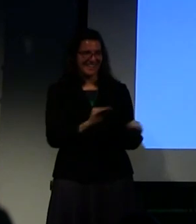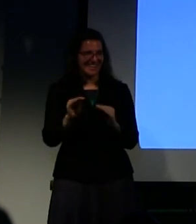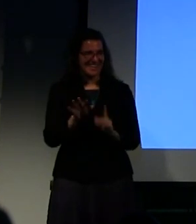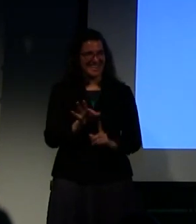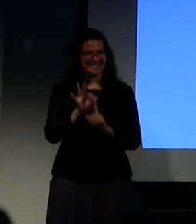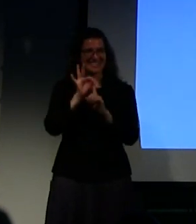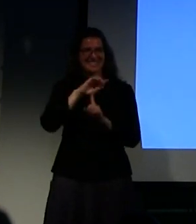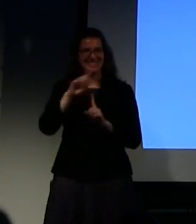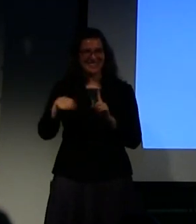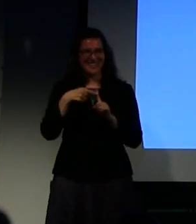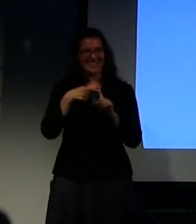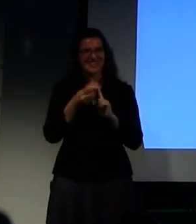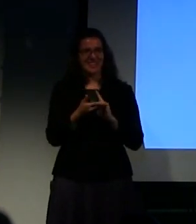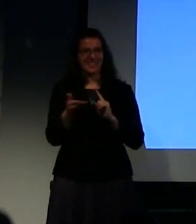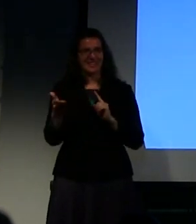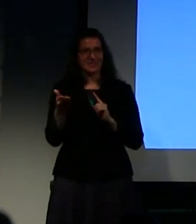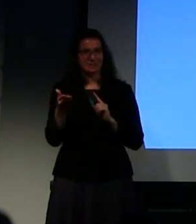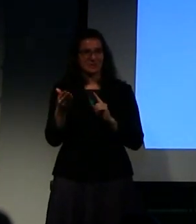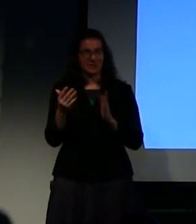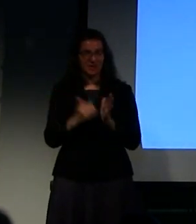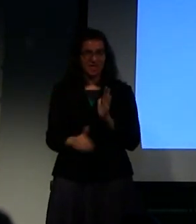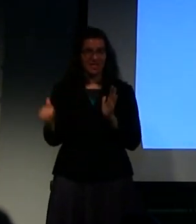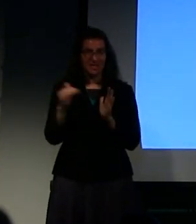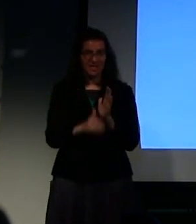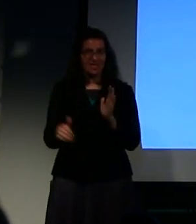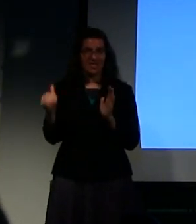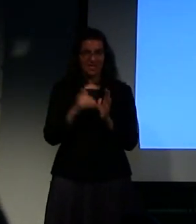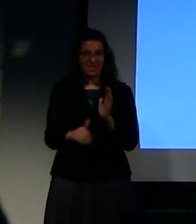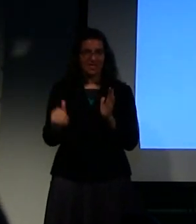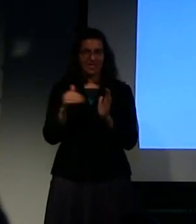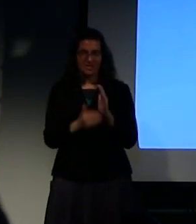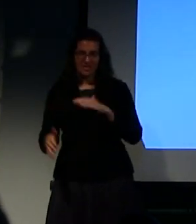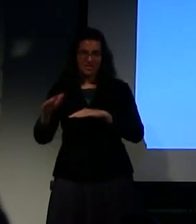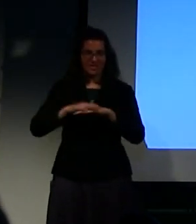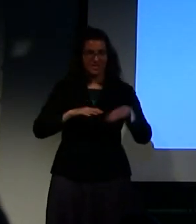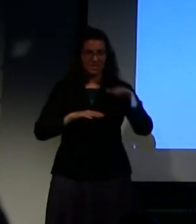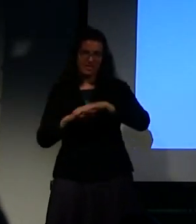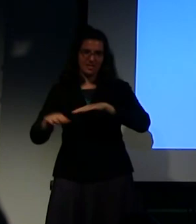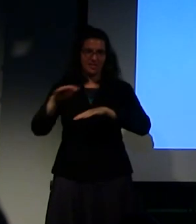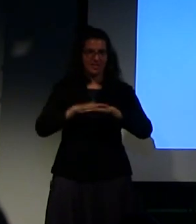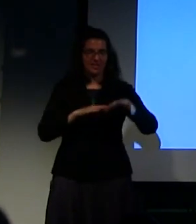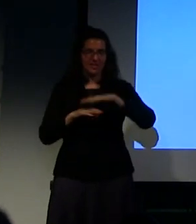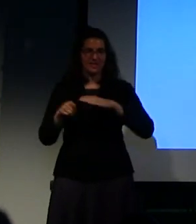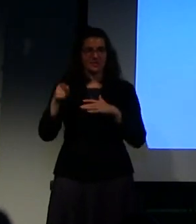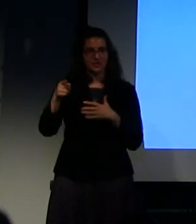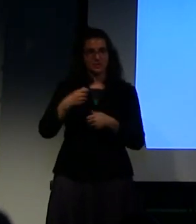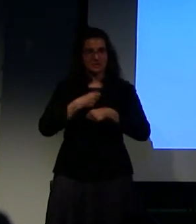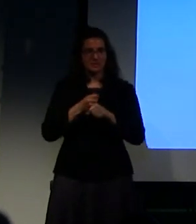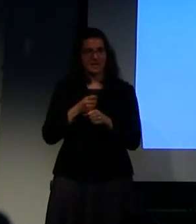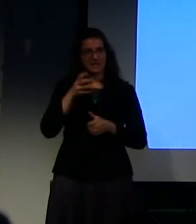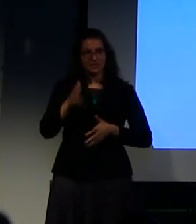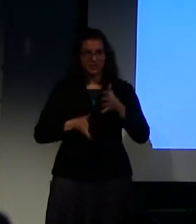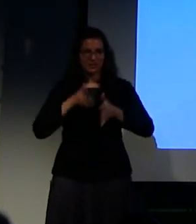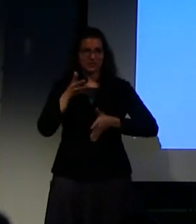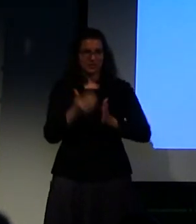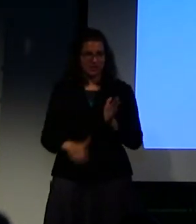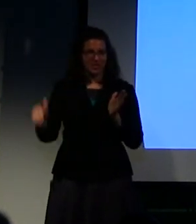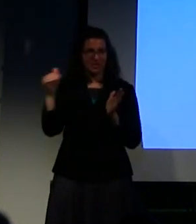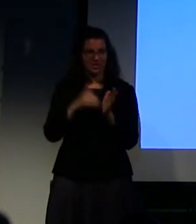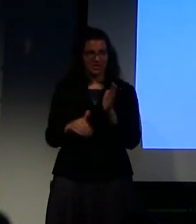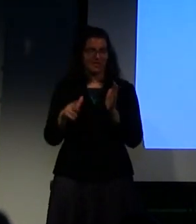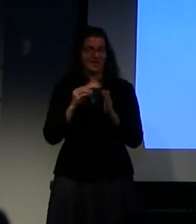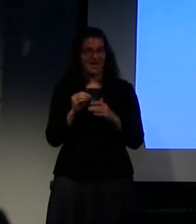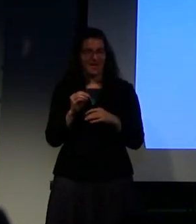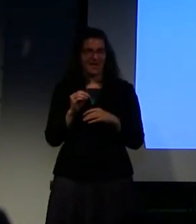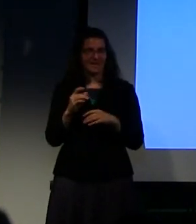when things were super repetitive and were layered and she was making these gestures over and over, and it